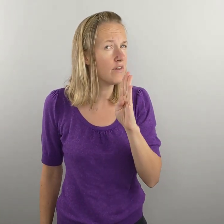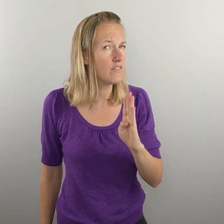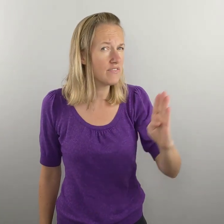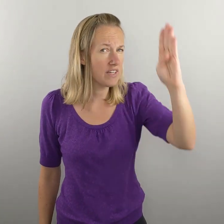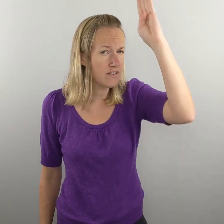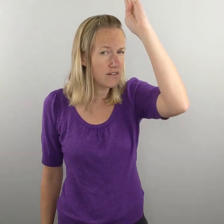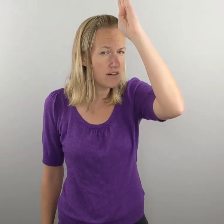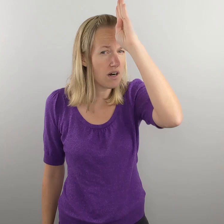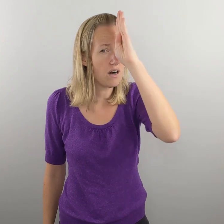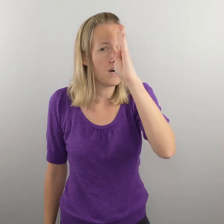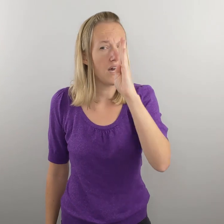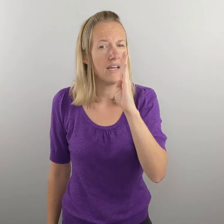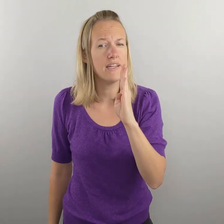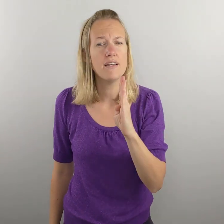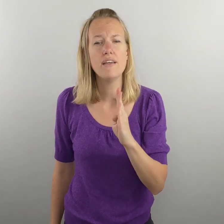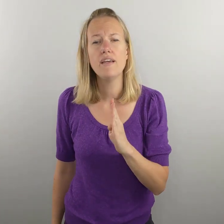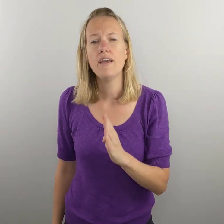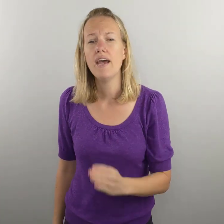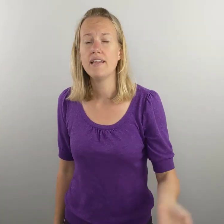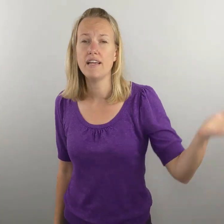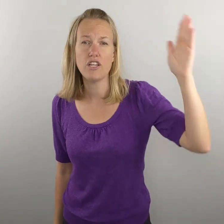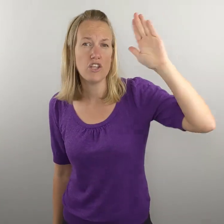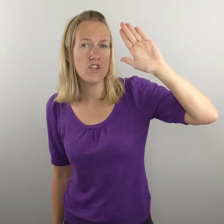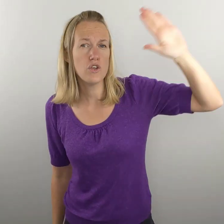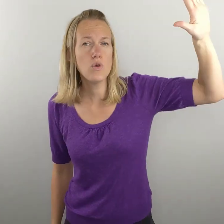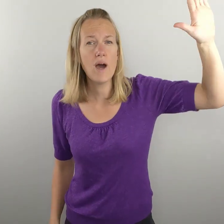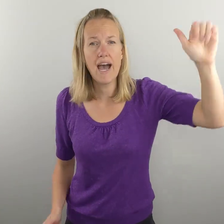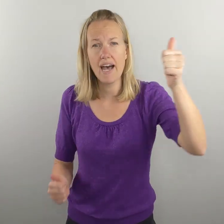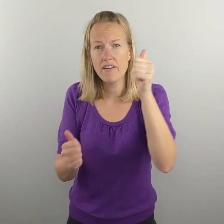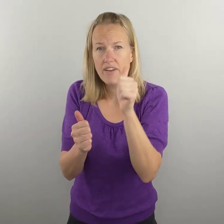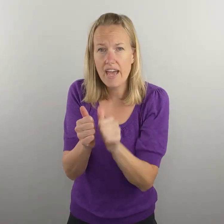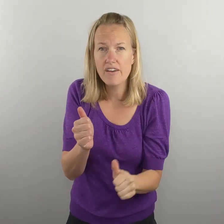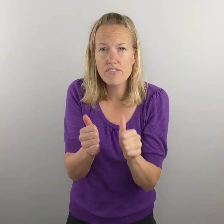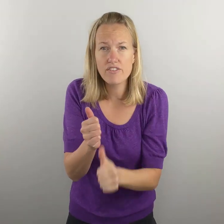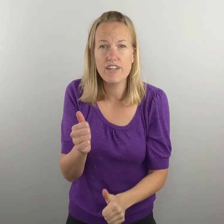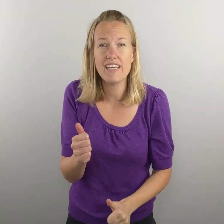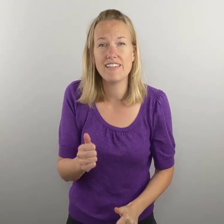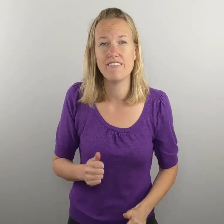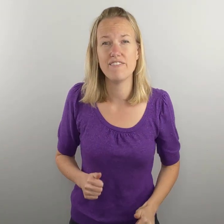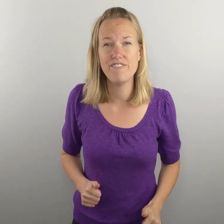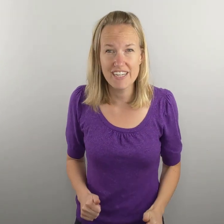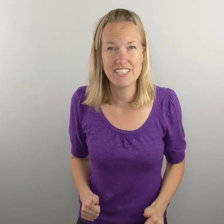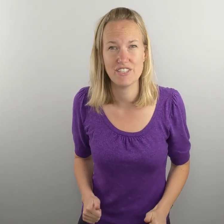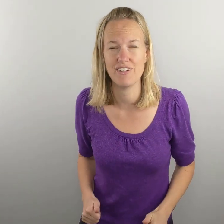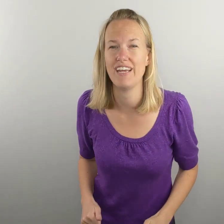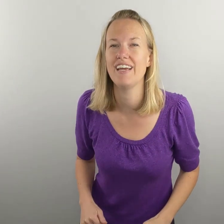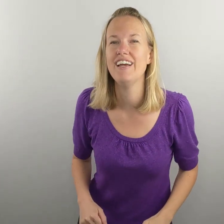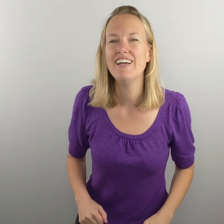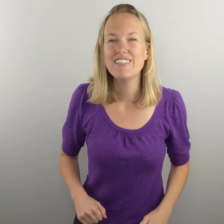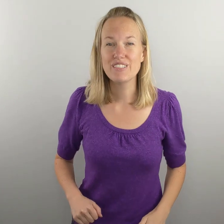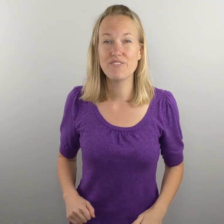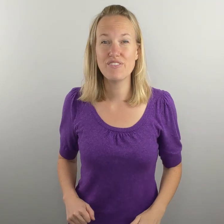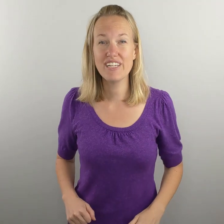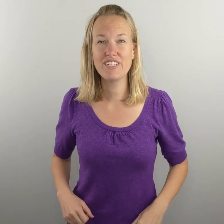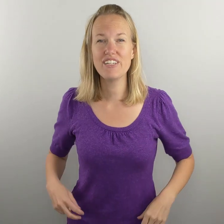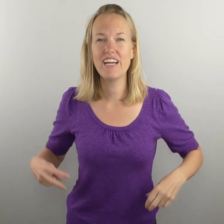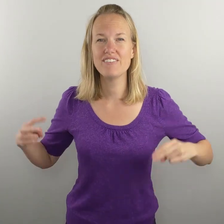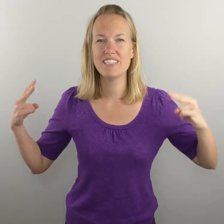every failure, God. And then you have every, and then victory. So for victory, I've seen